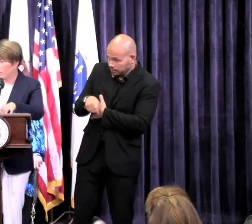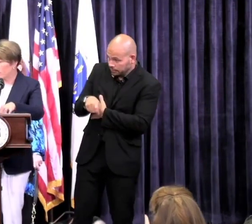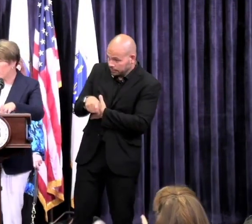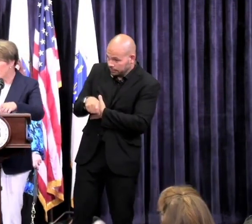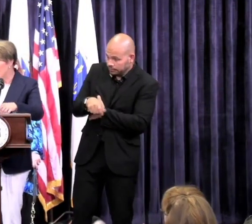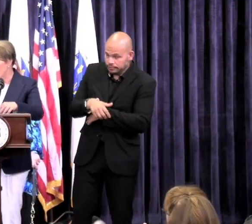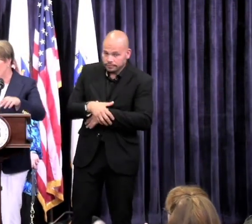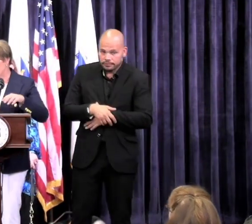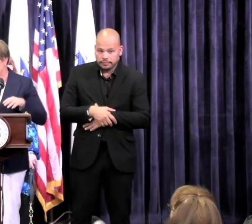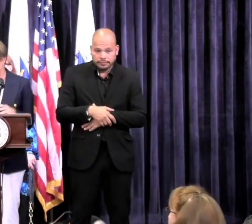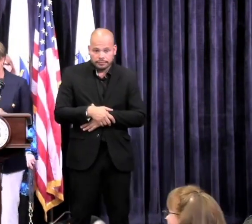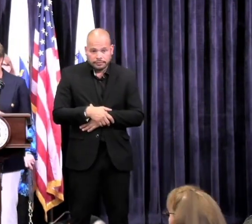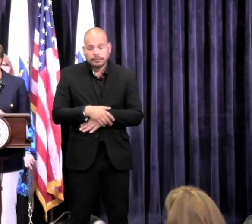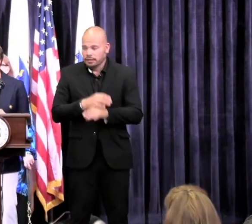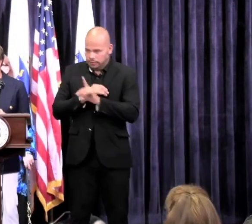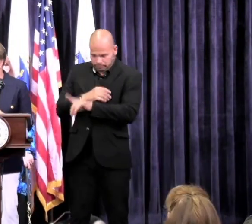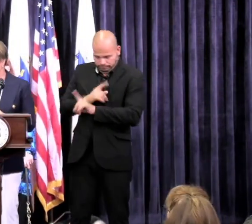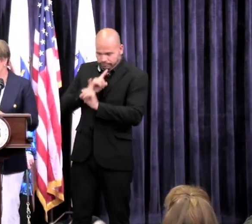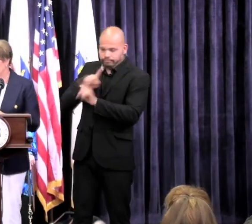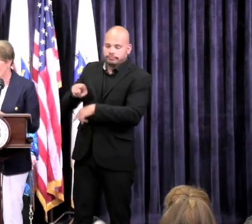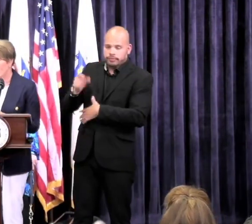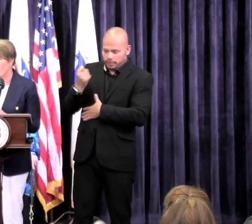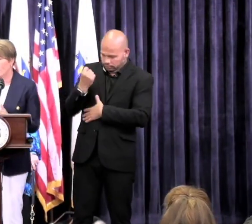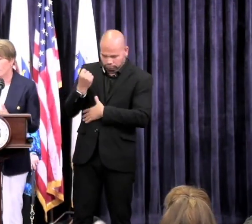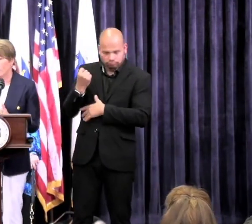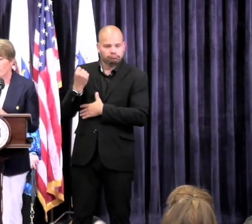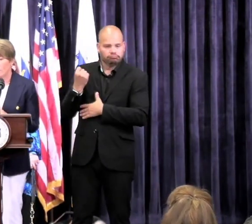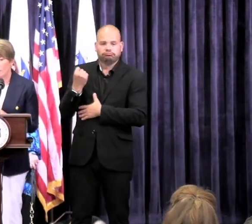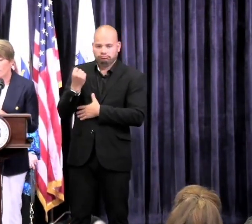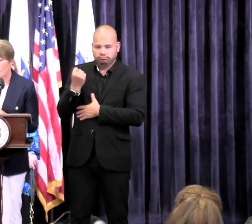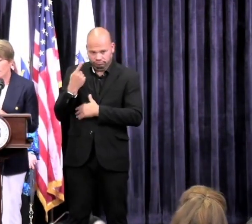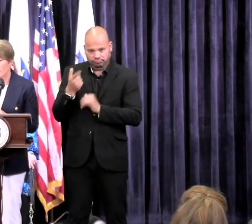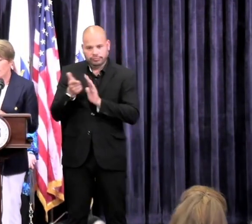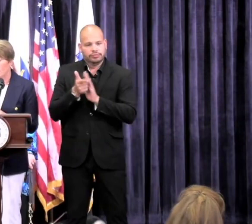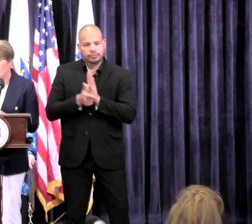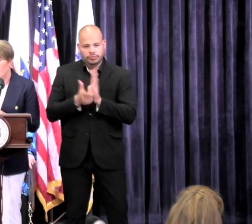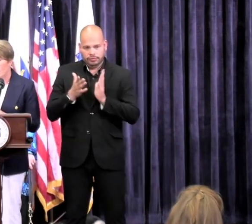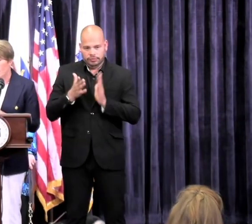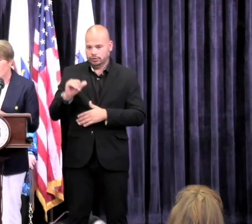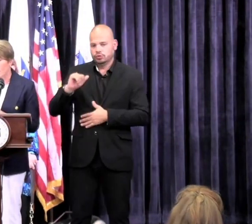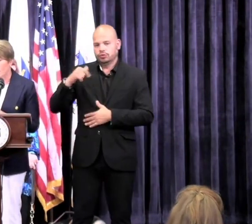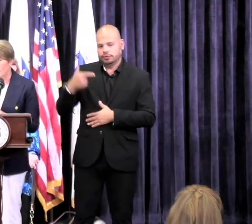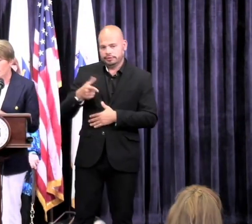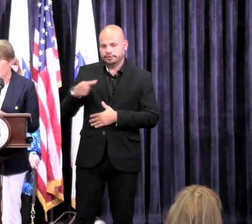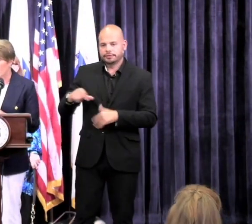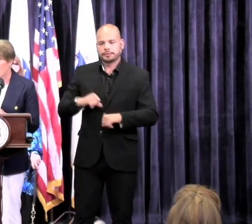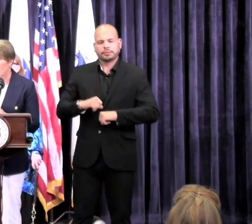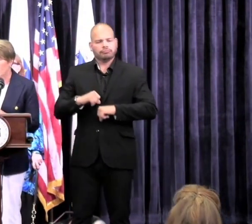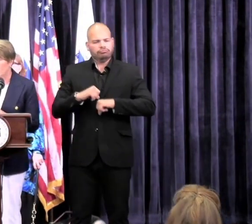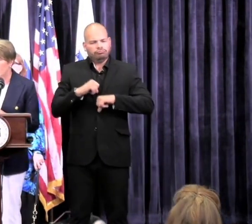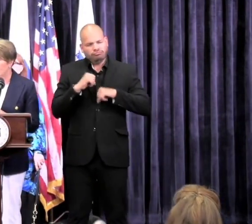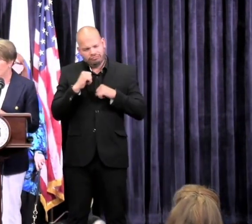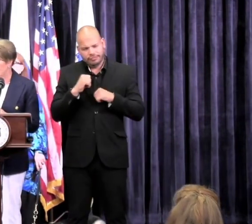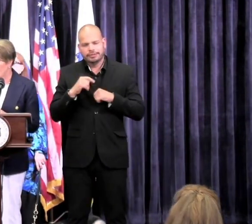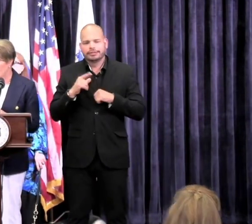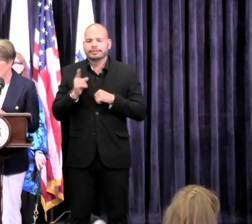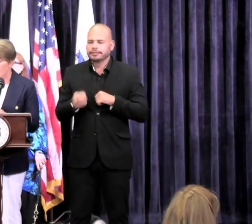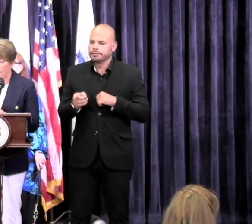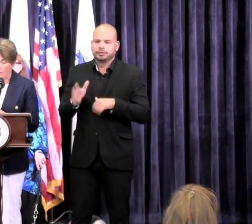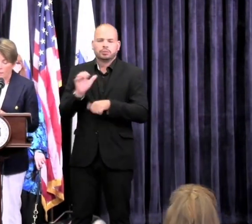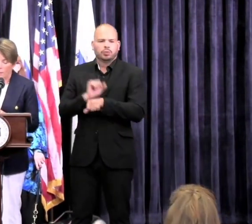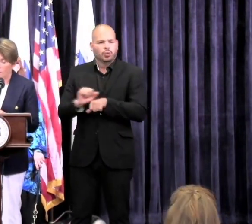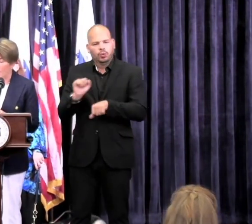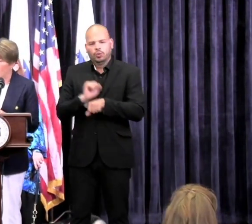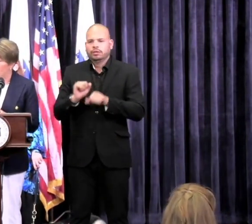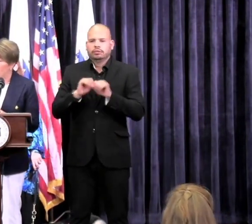hat several years ago as a lawyer in the Attorney General's office I had the privilege of working with members of uh various communities people who are